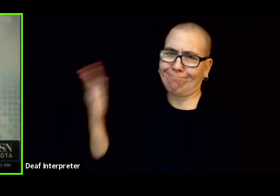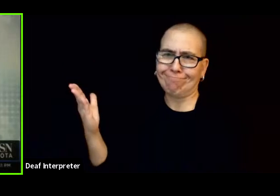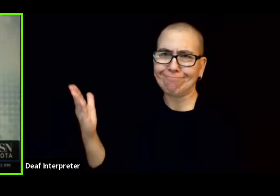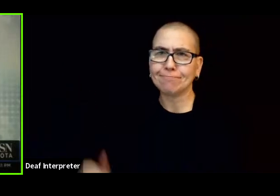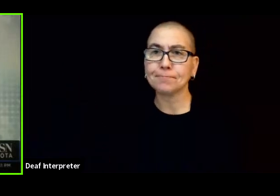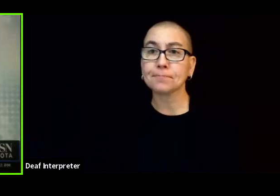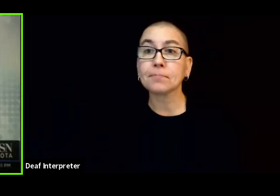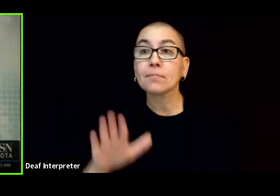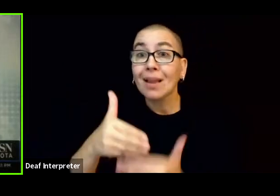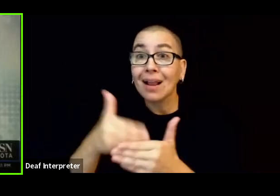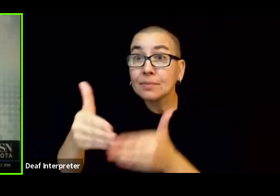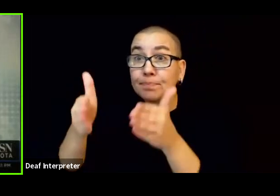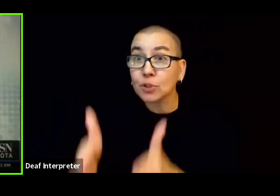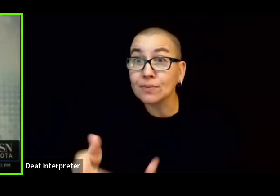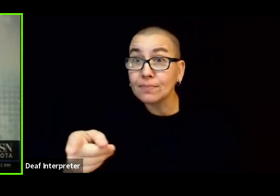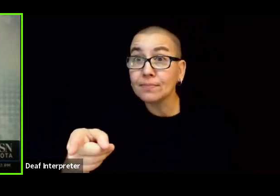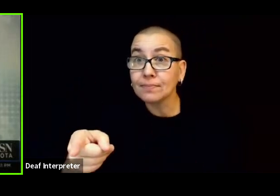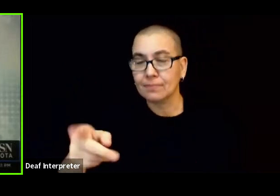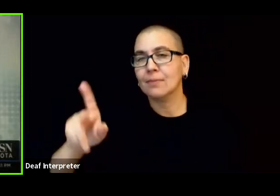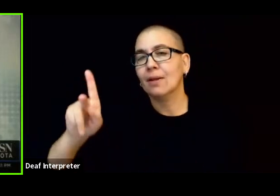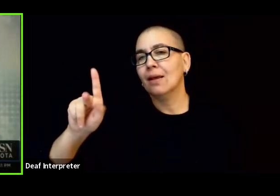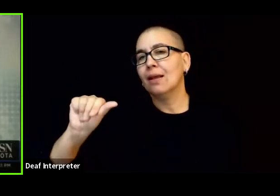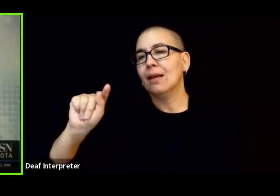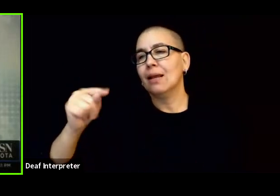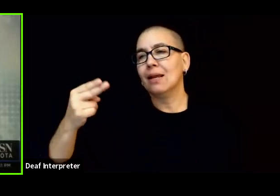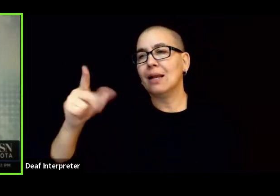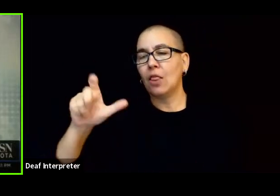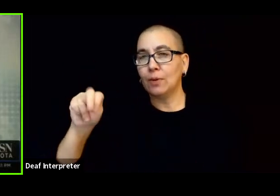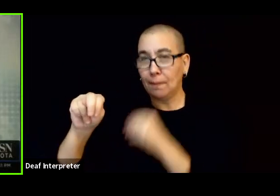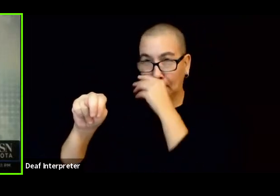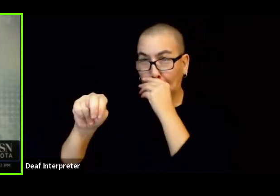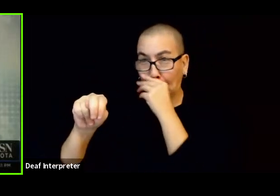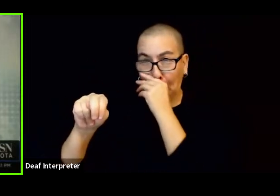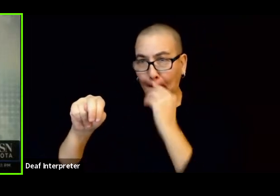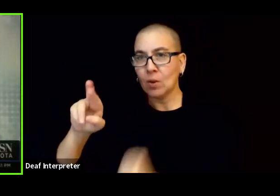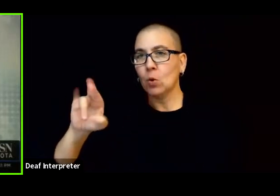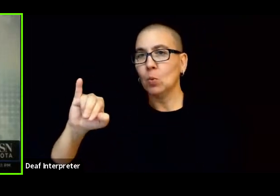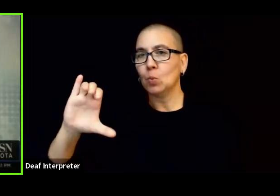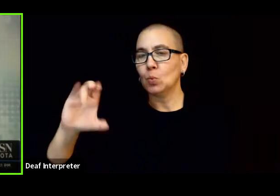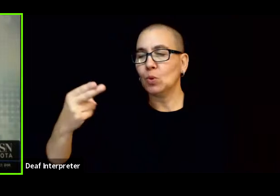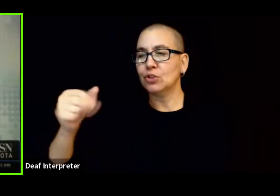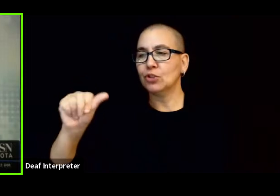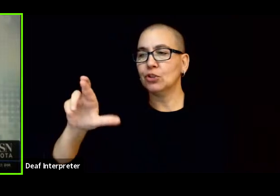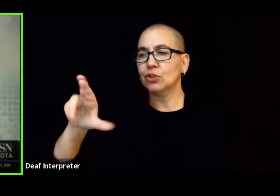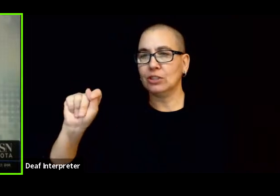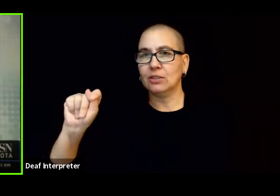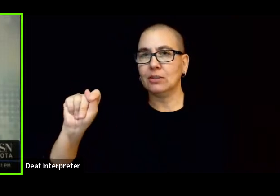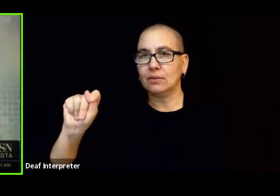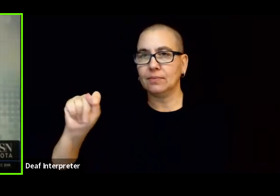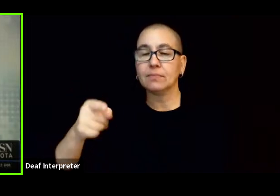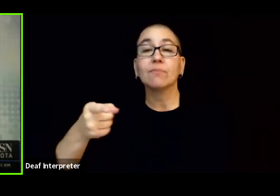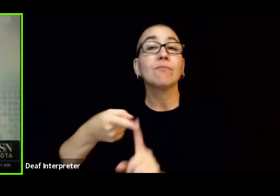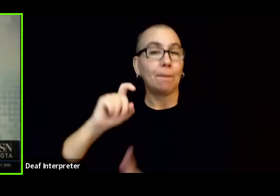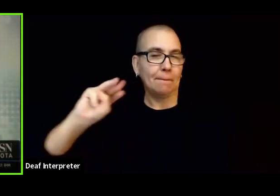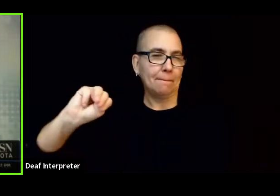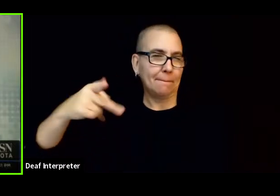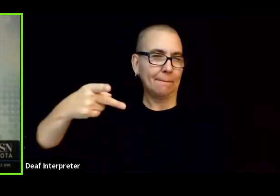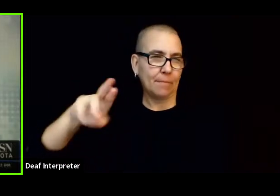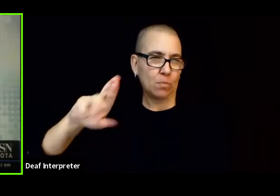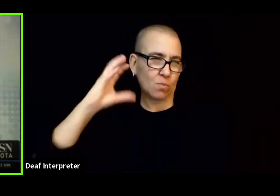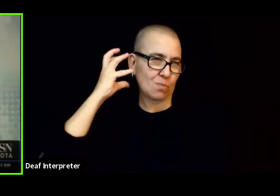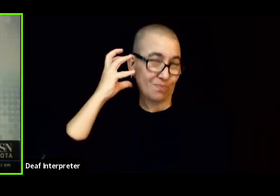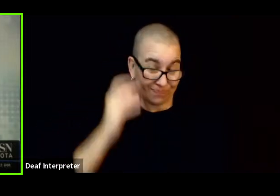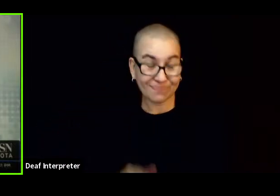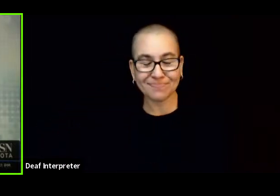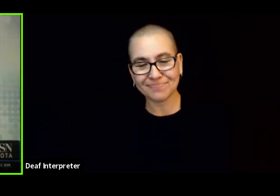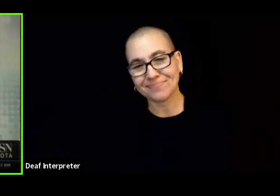Richard from Minnesota Public Radio. You are now live. Yeah, hi. Staying on the